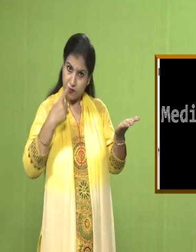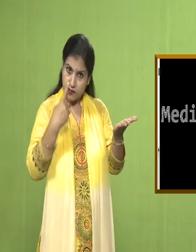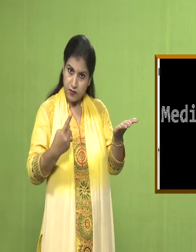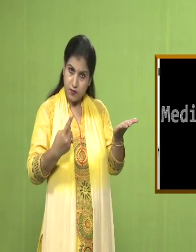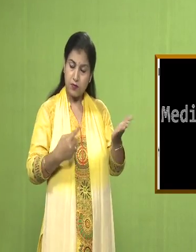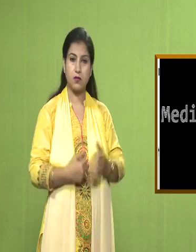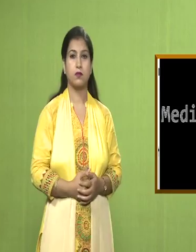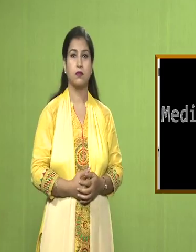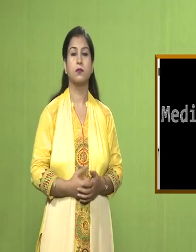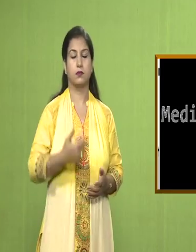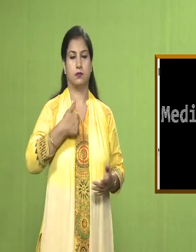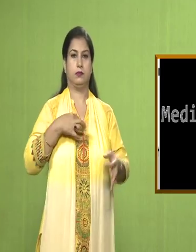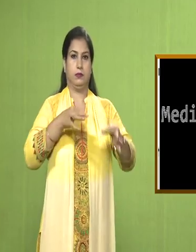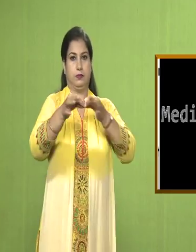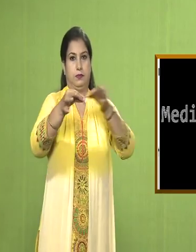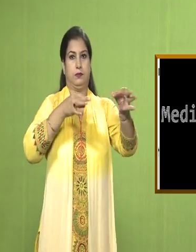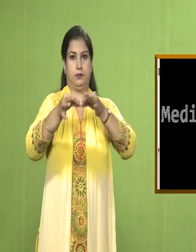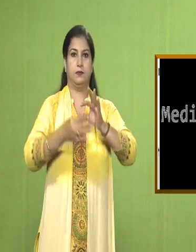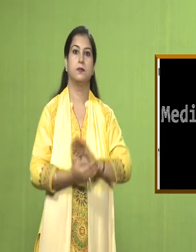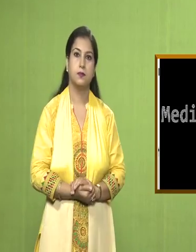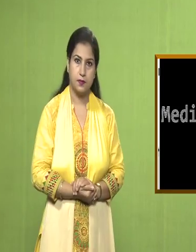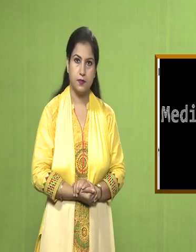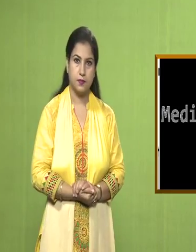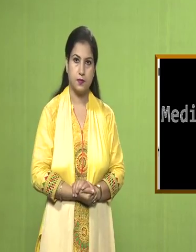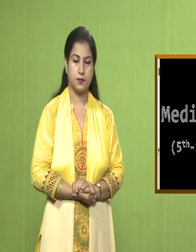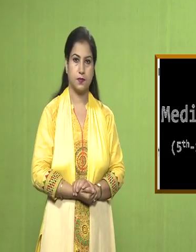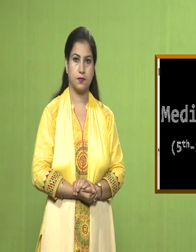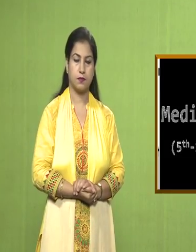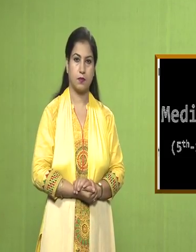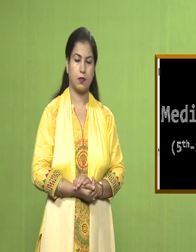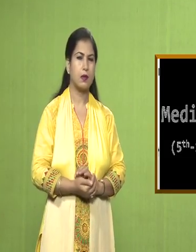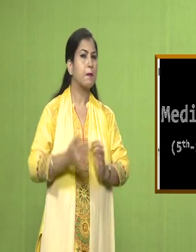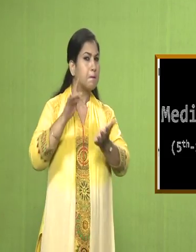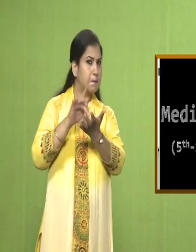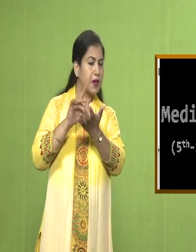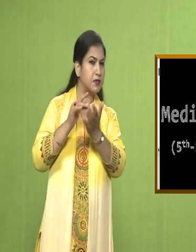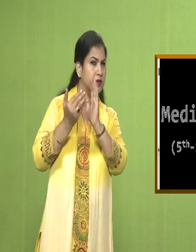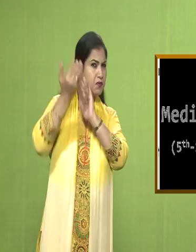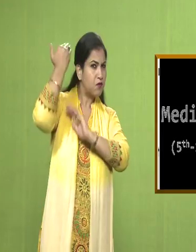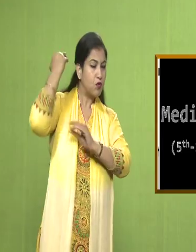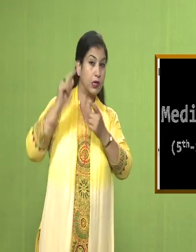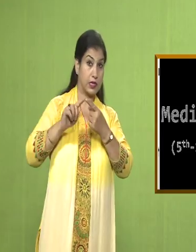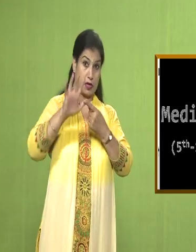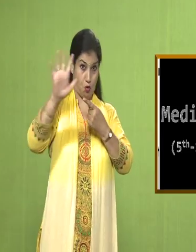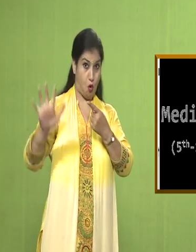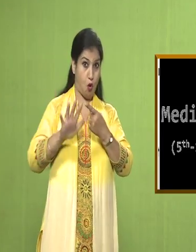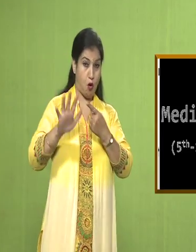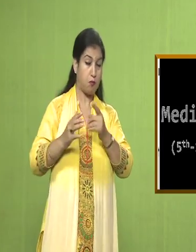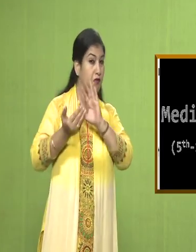Well, let me explain it to you. In Europe, the time period between